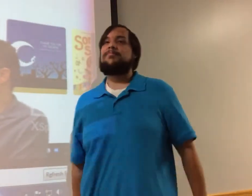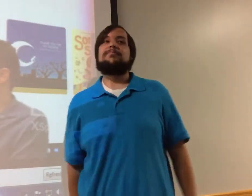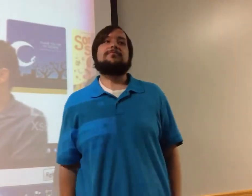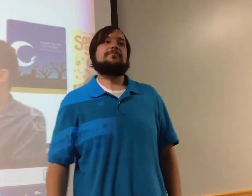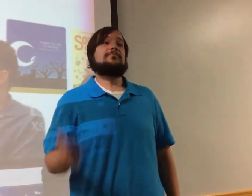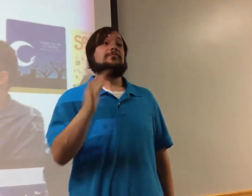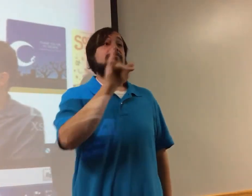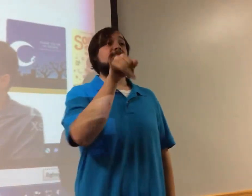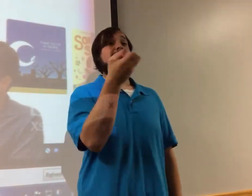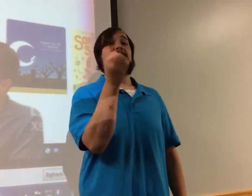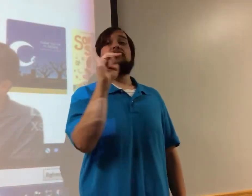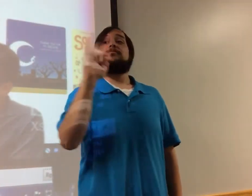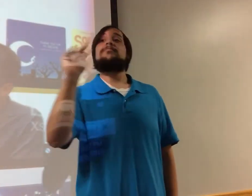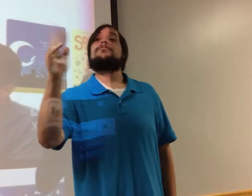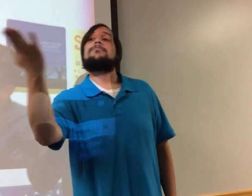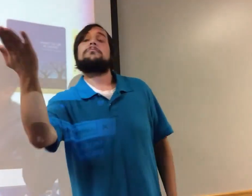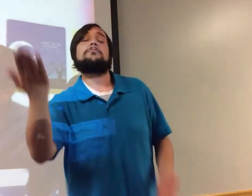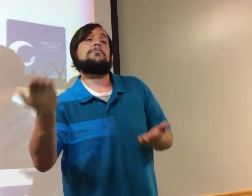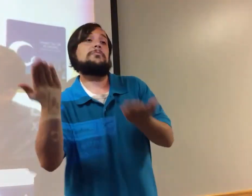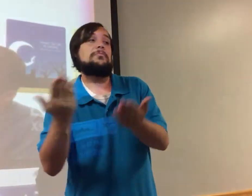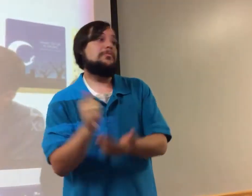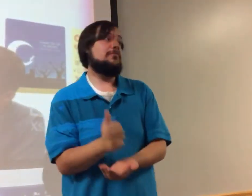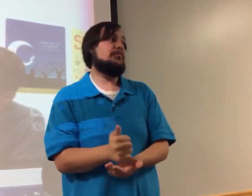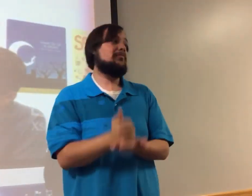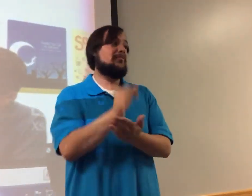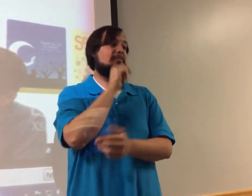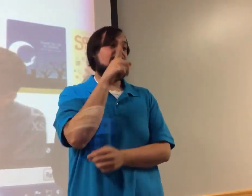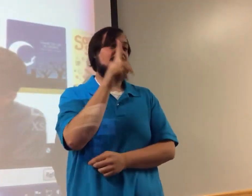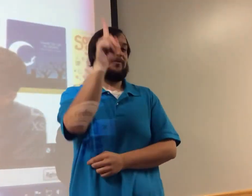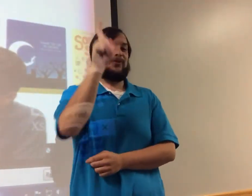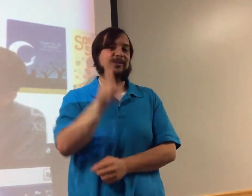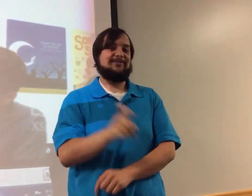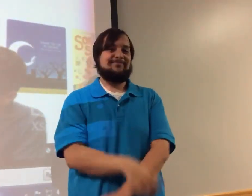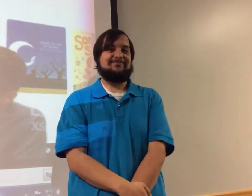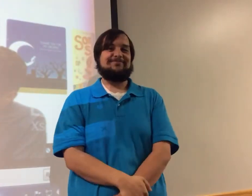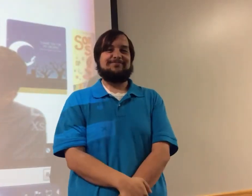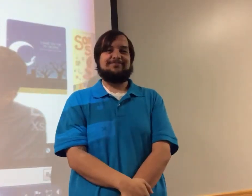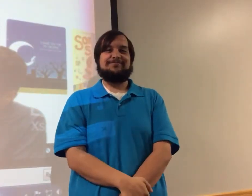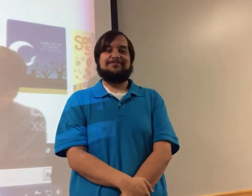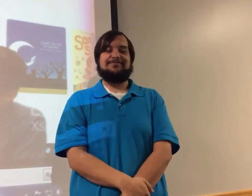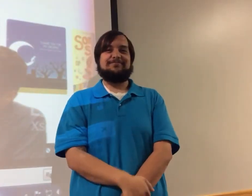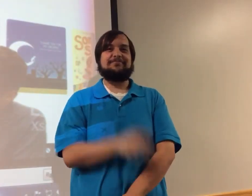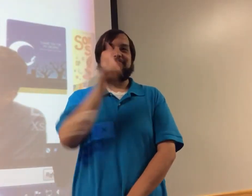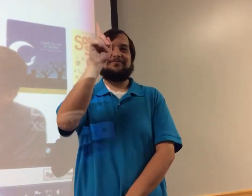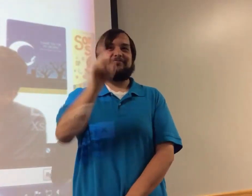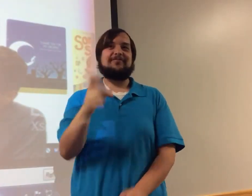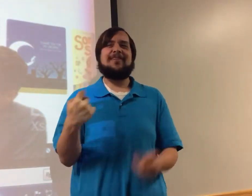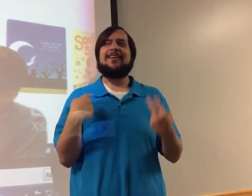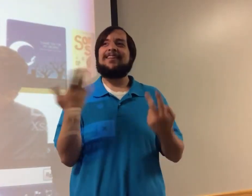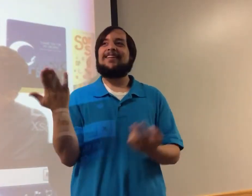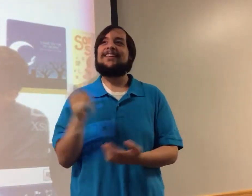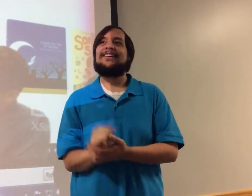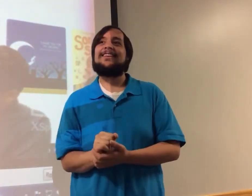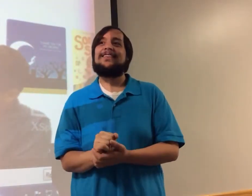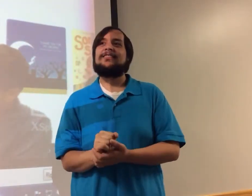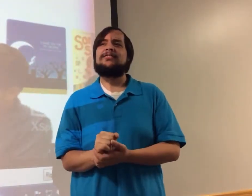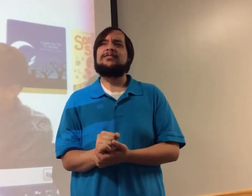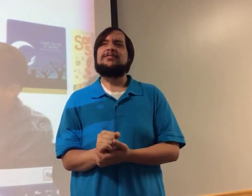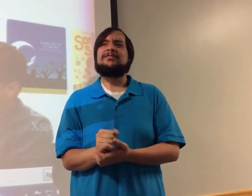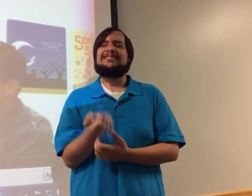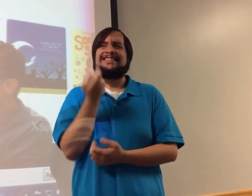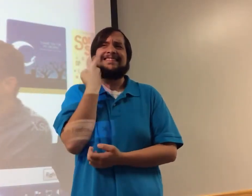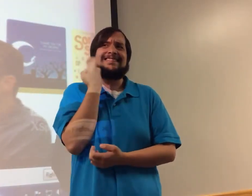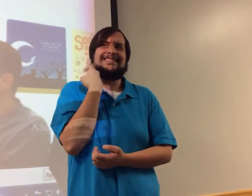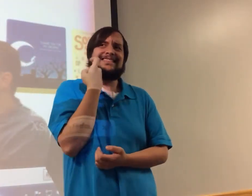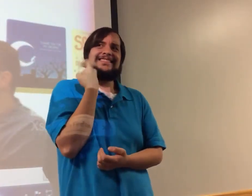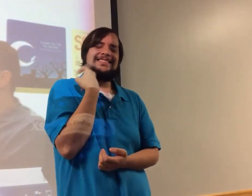And Joan, you might be able to answer that question, or a question that I have. You have recently